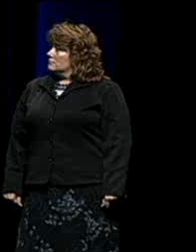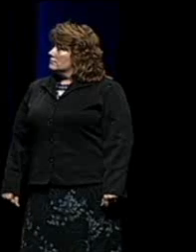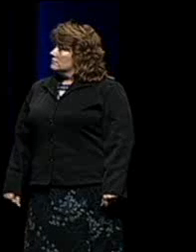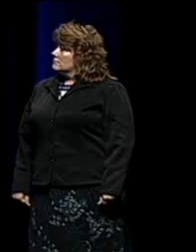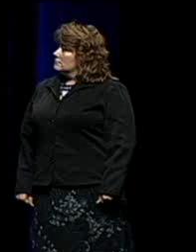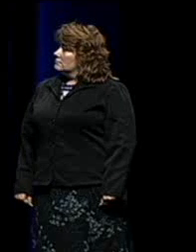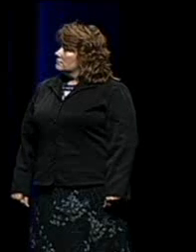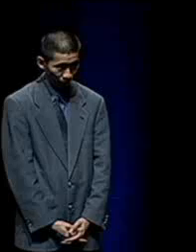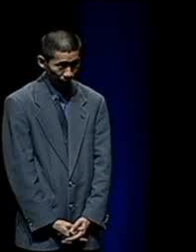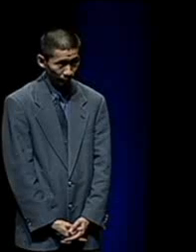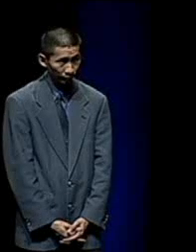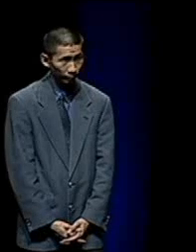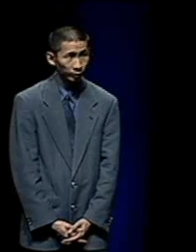in? Okay.